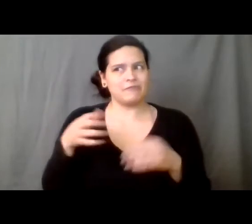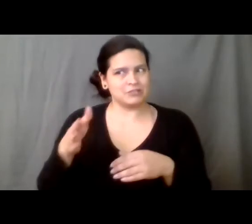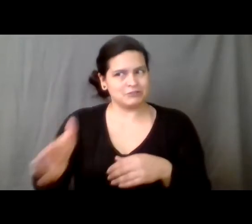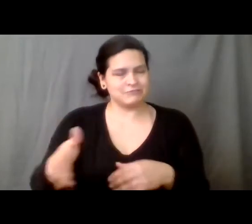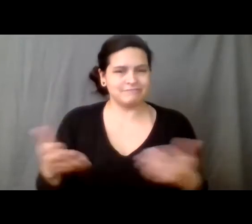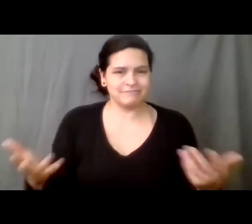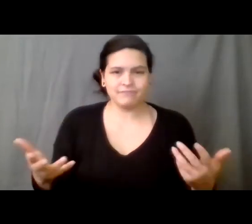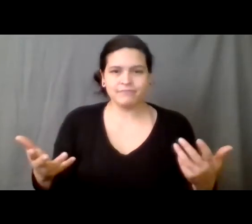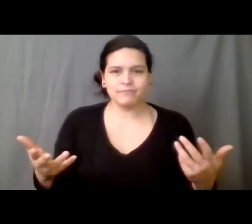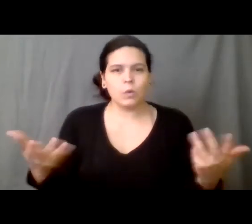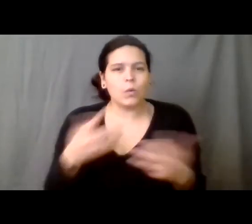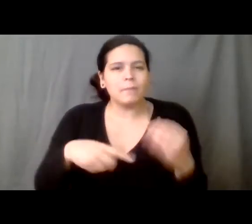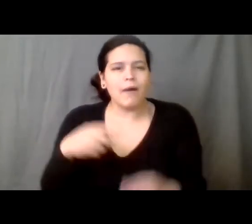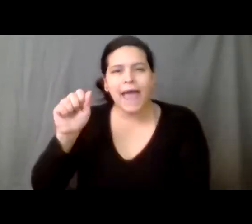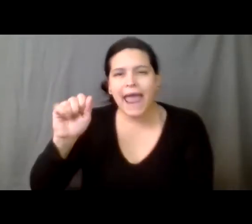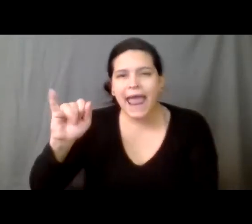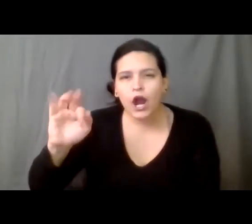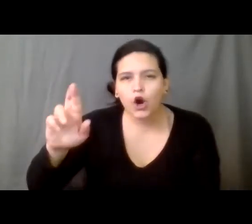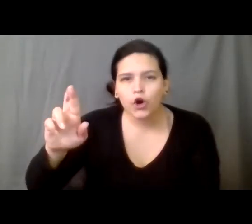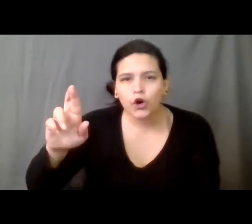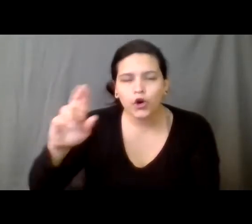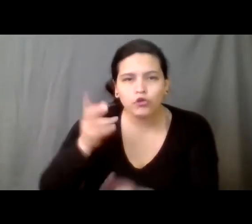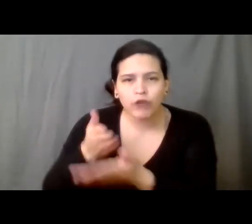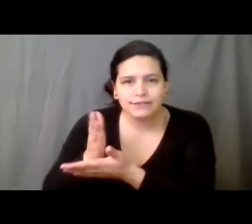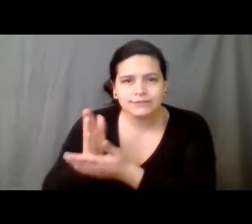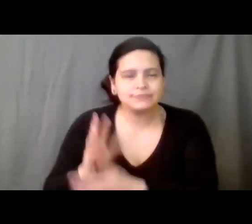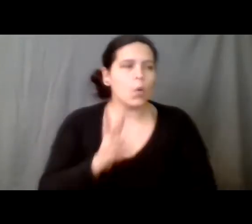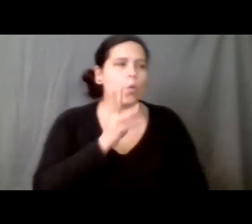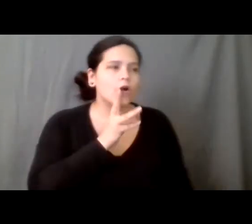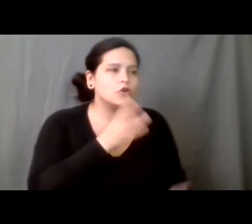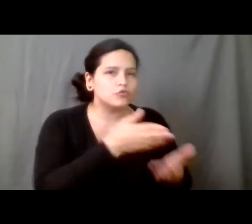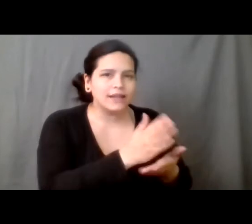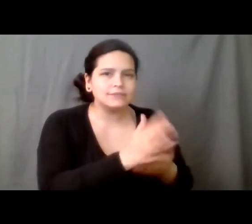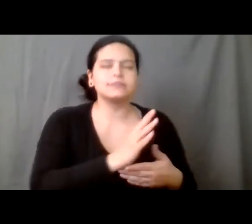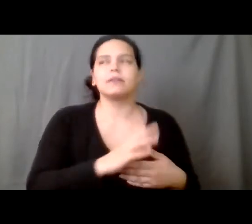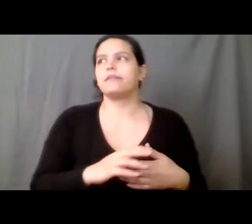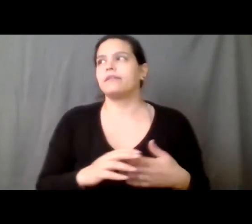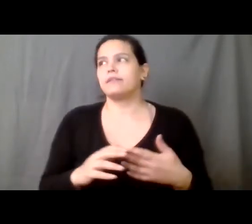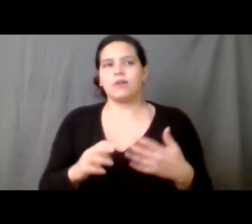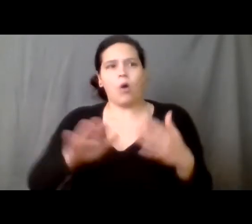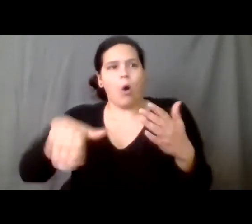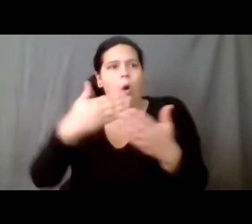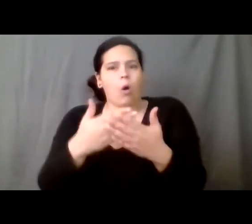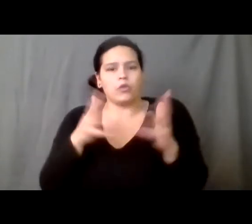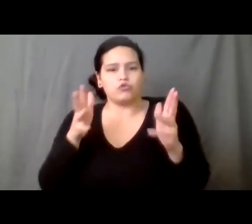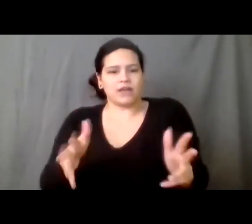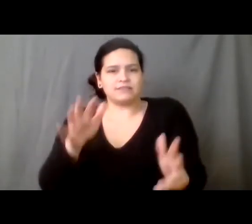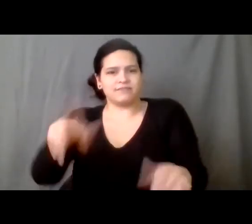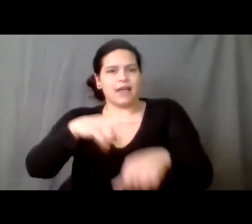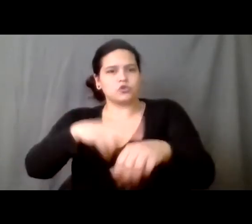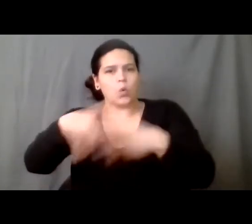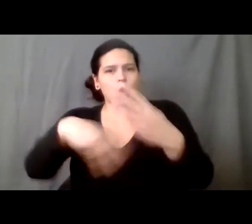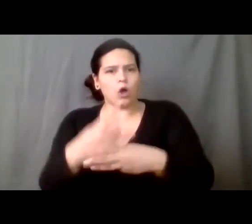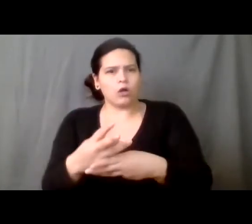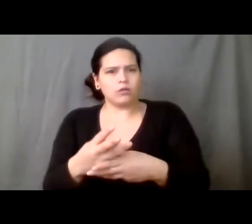But what about air? What about water? What about all of the rest of the natural world? What